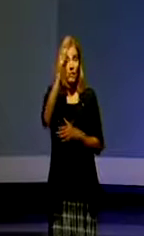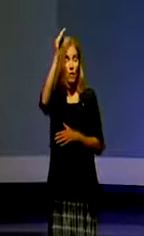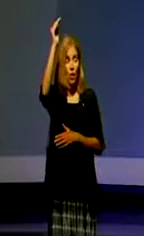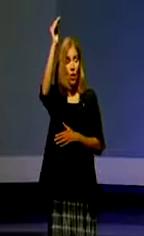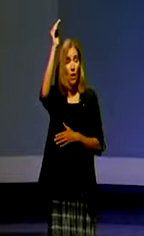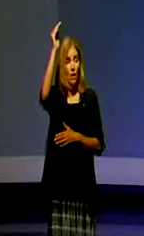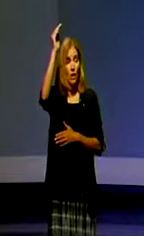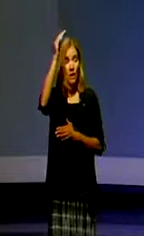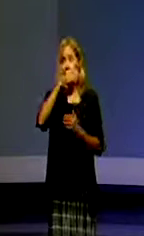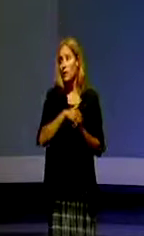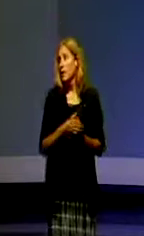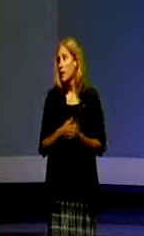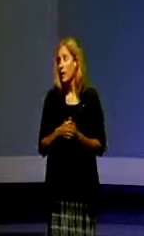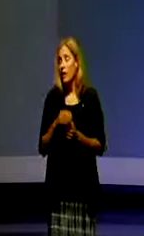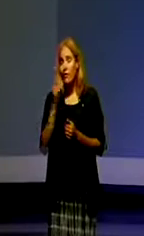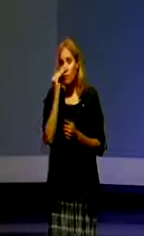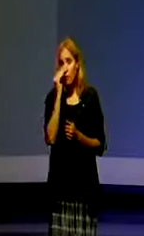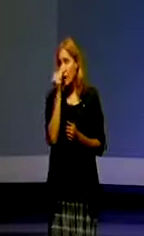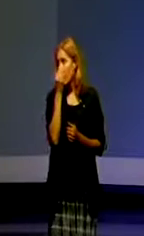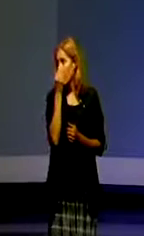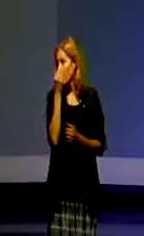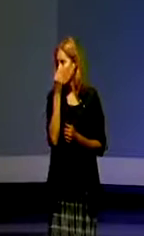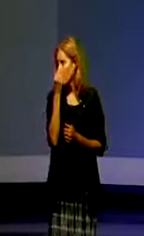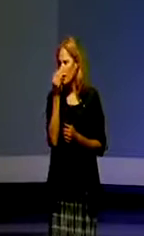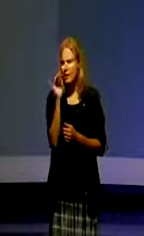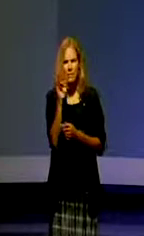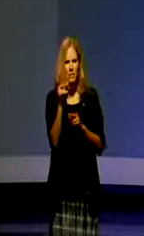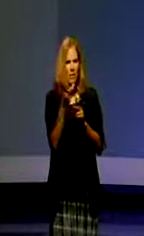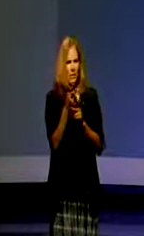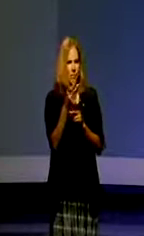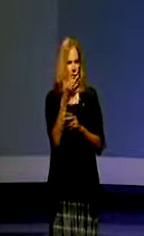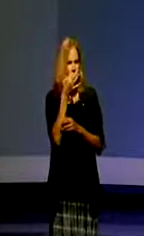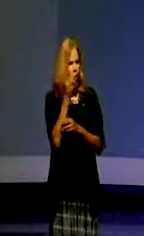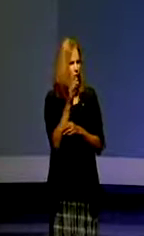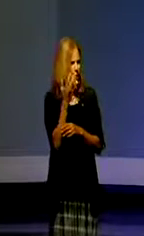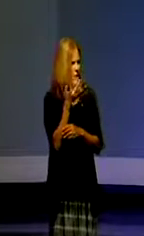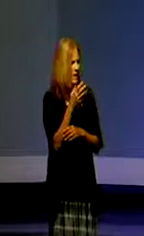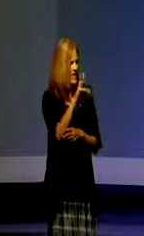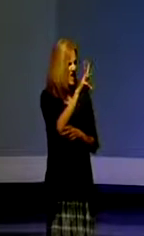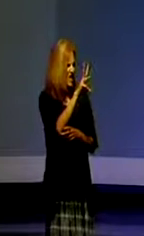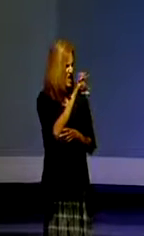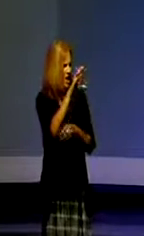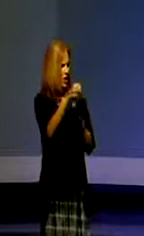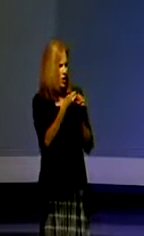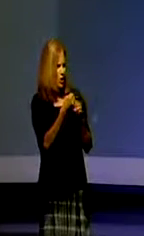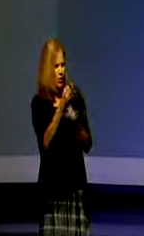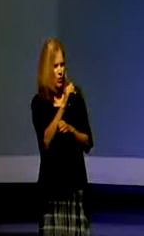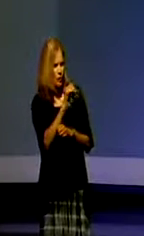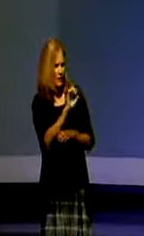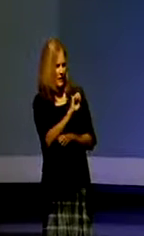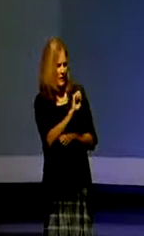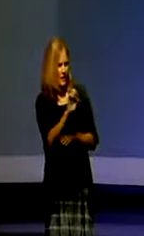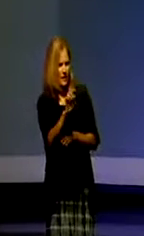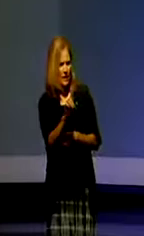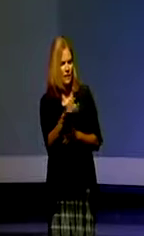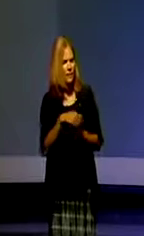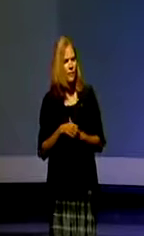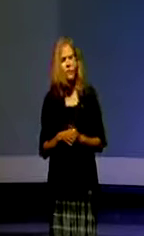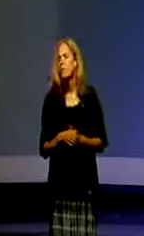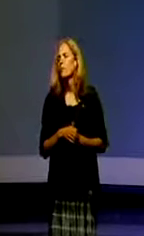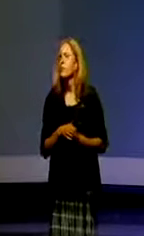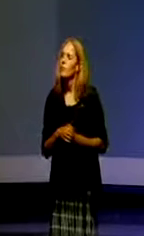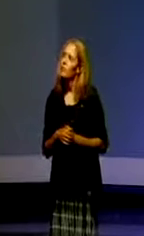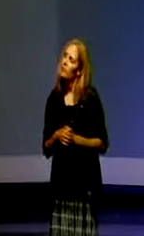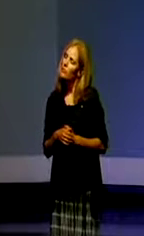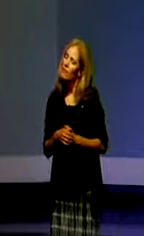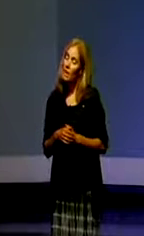plant. It flowered, and it bore some type of fruit. Amazing. A 600-year-old seed. I read another article